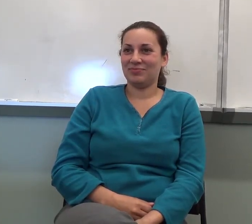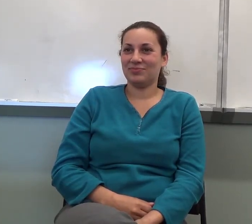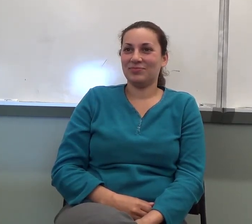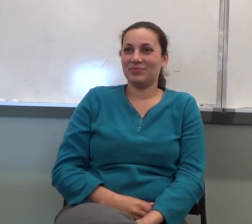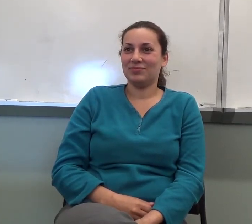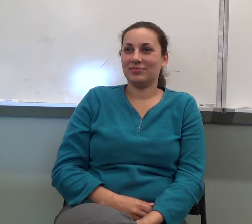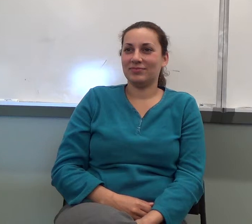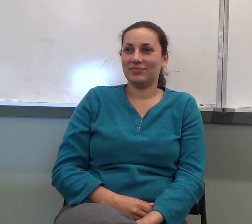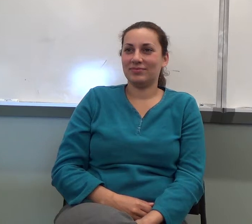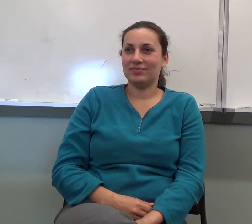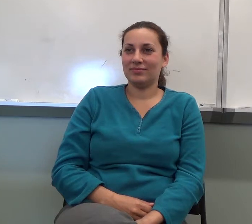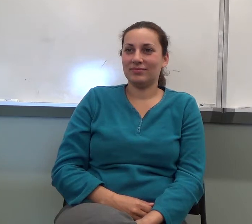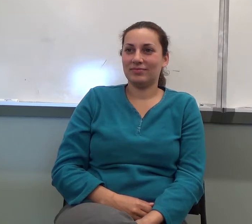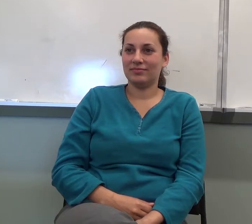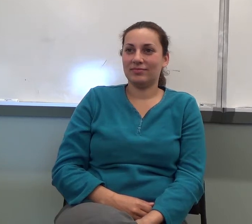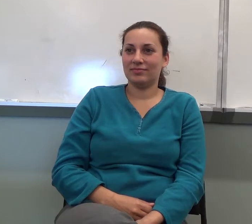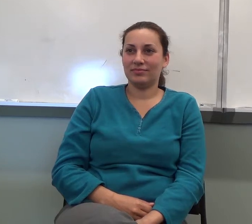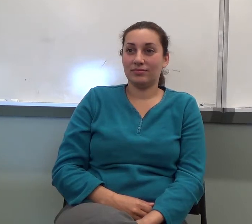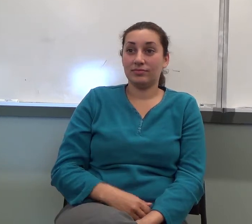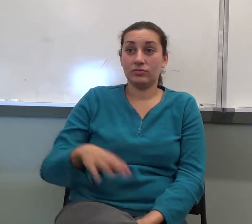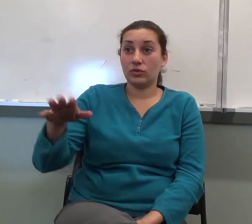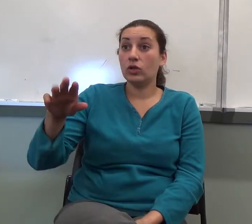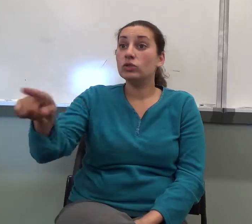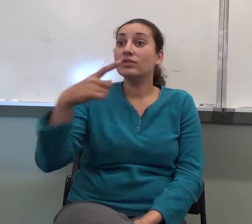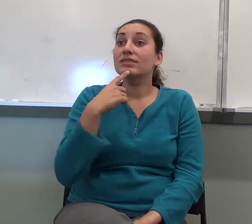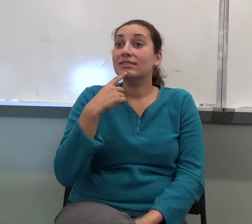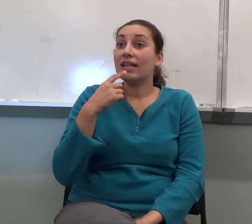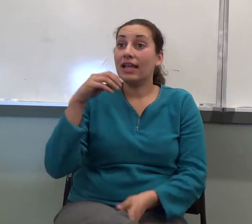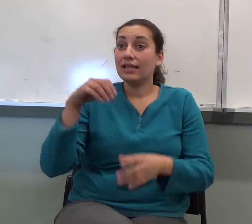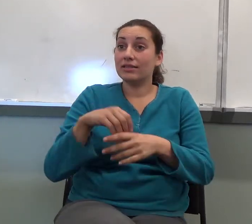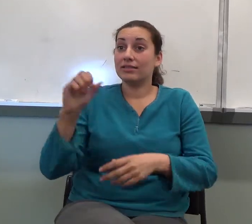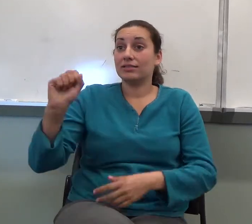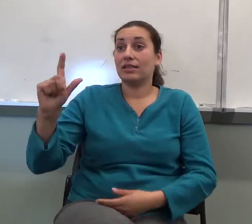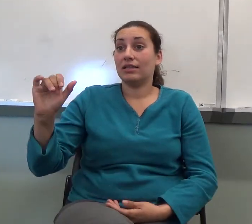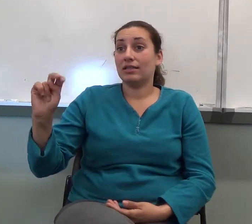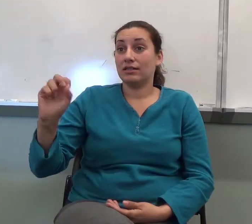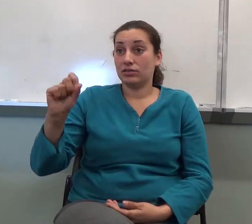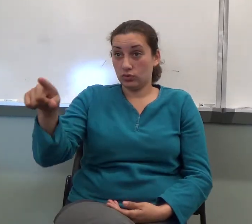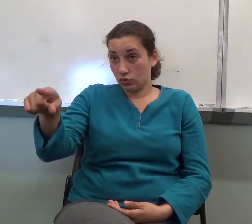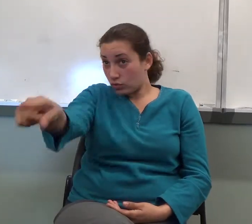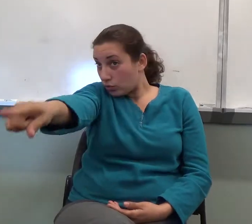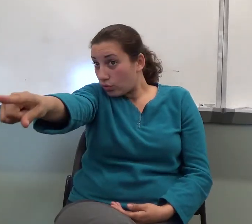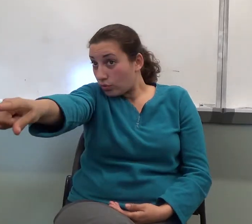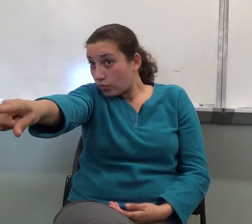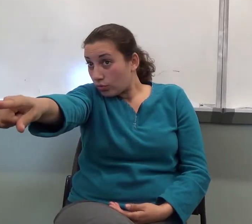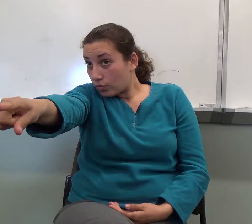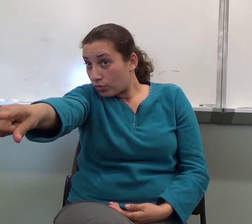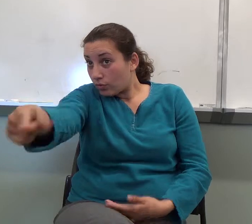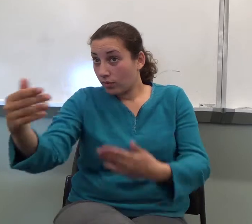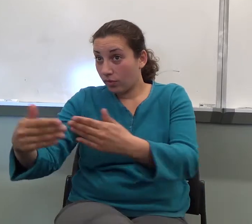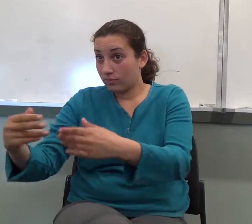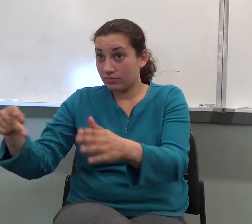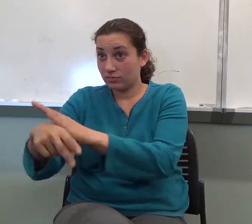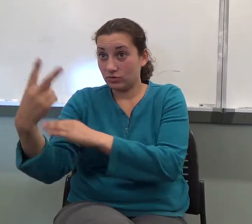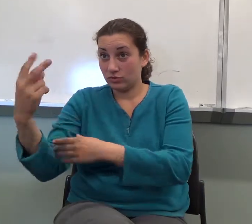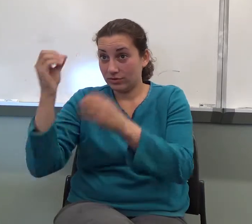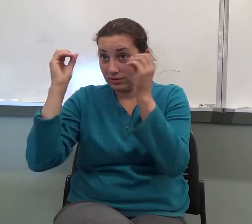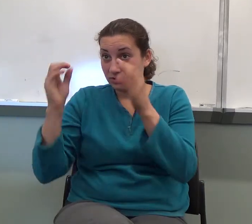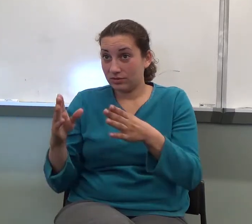So basically, it's to the penny, it's nothing. It's free. If you go over there to the tenth of a penny, then